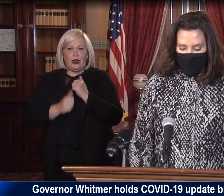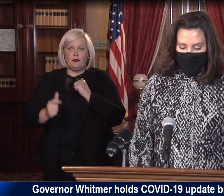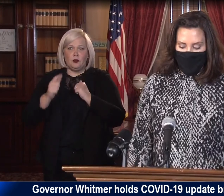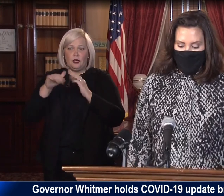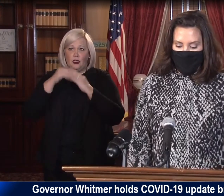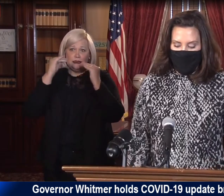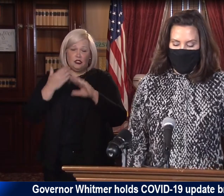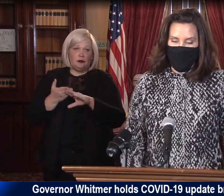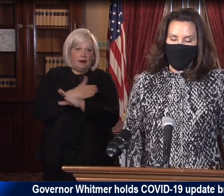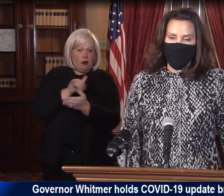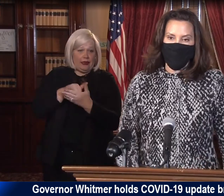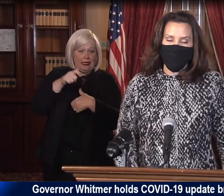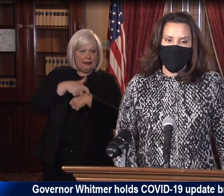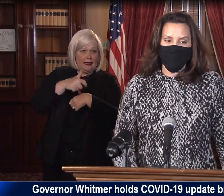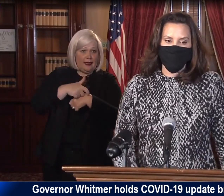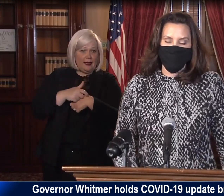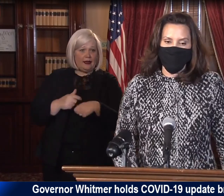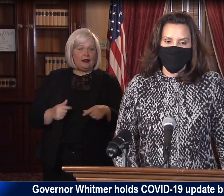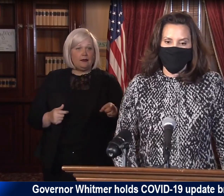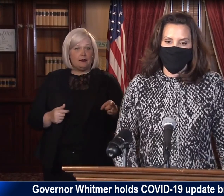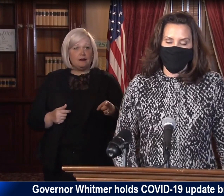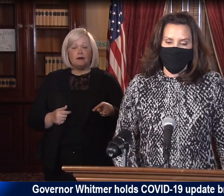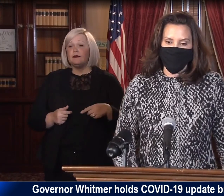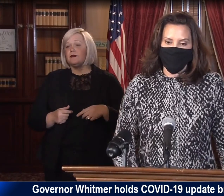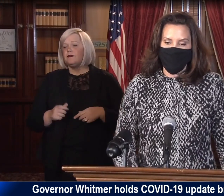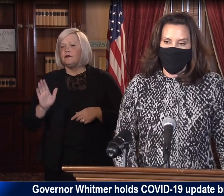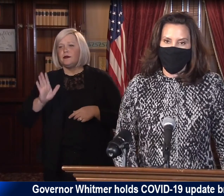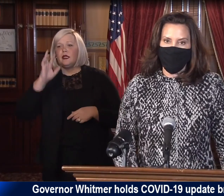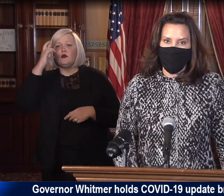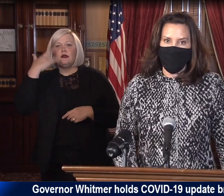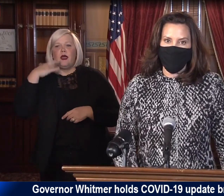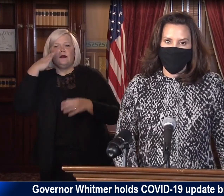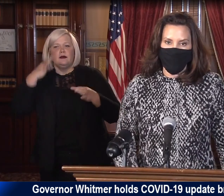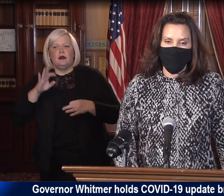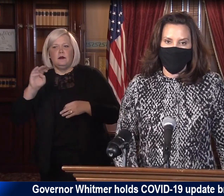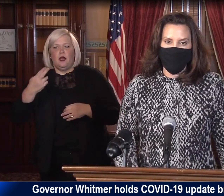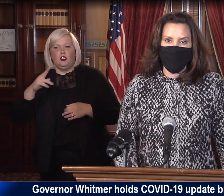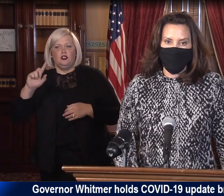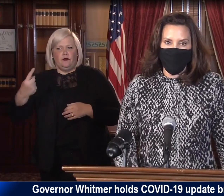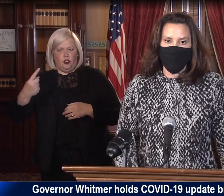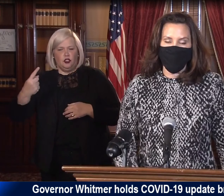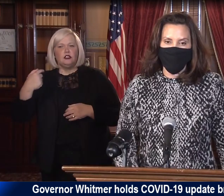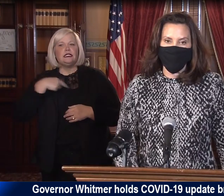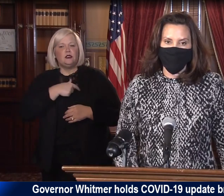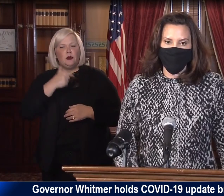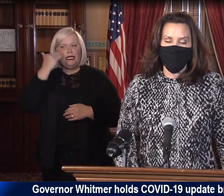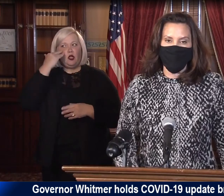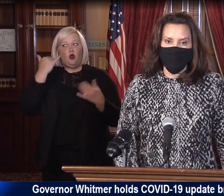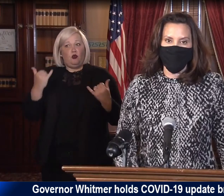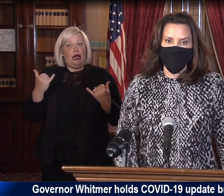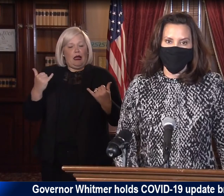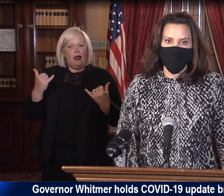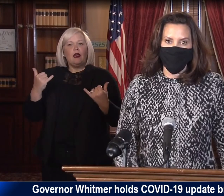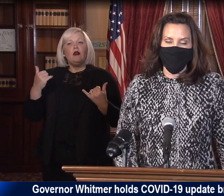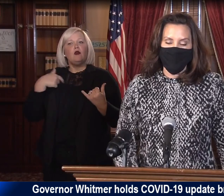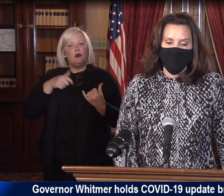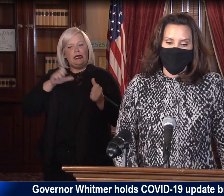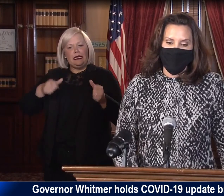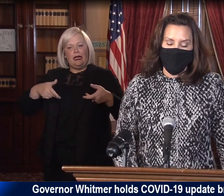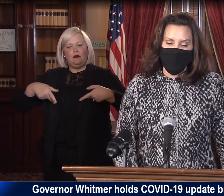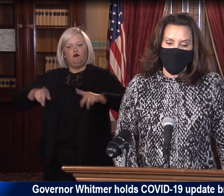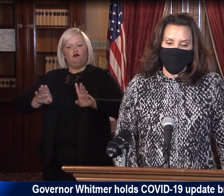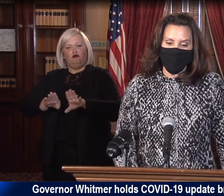then? I think what March 1st signifies is that we have learned we can pursue